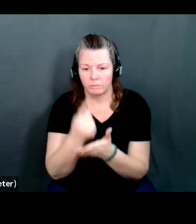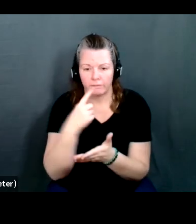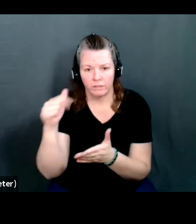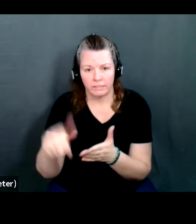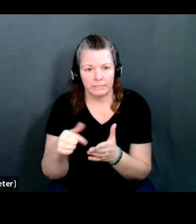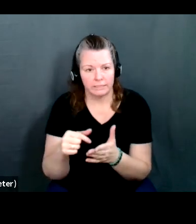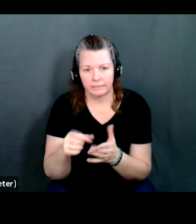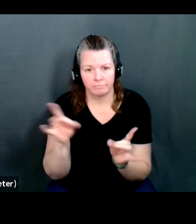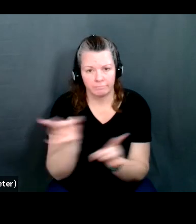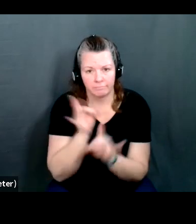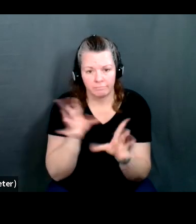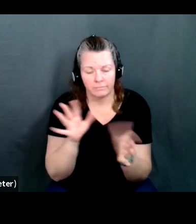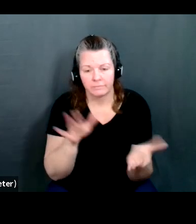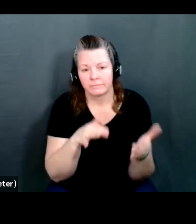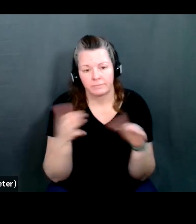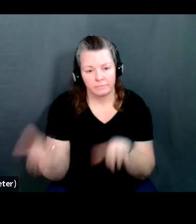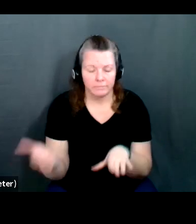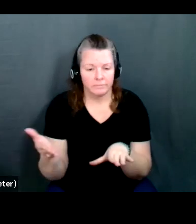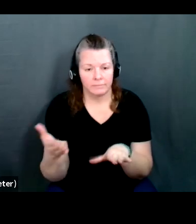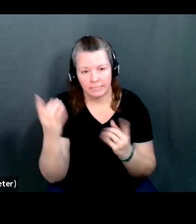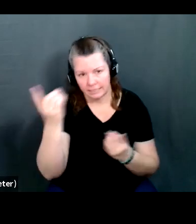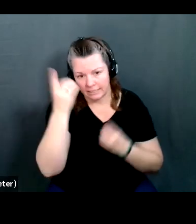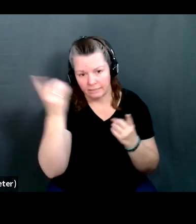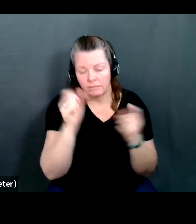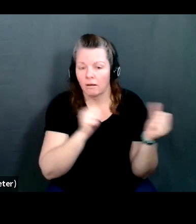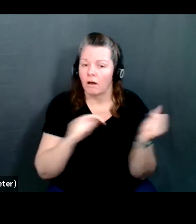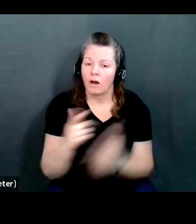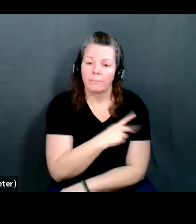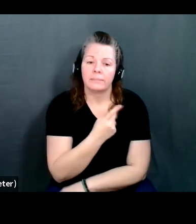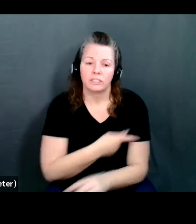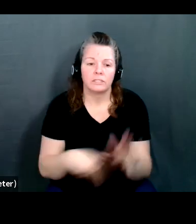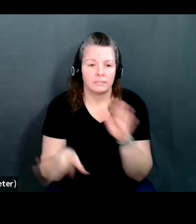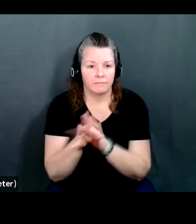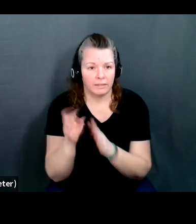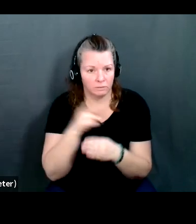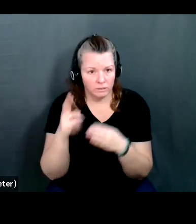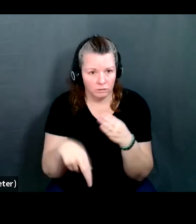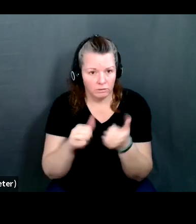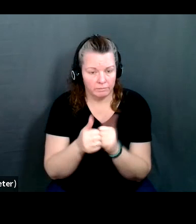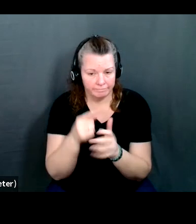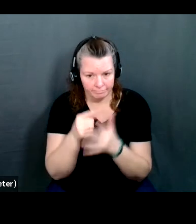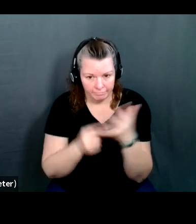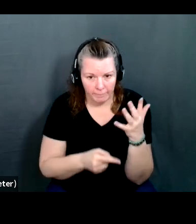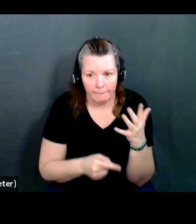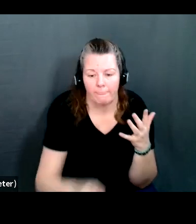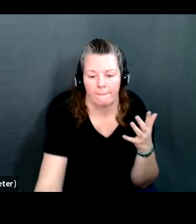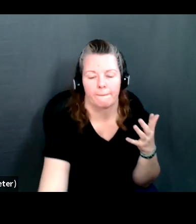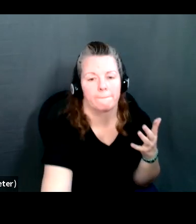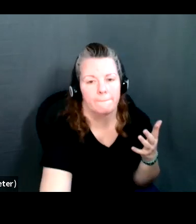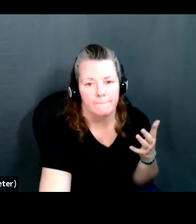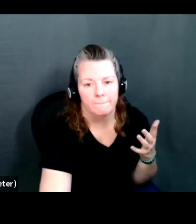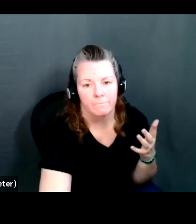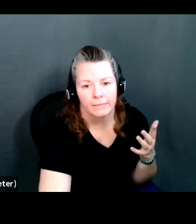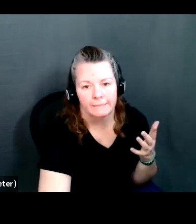disease. Almost all patients find their demise under the following circumstances: violence inflicted by a member